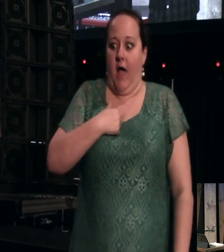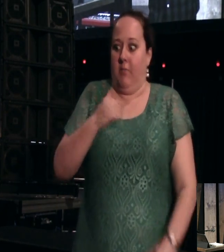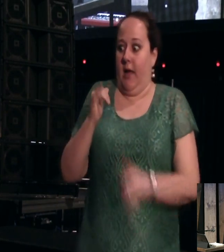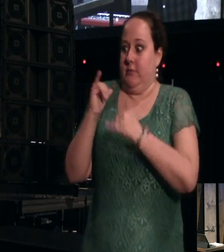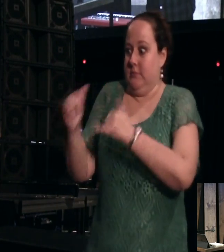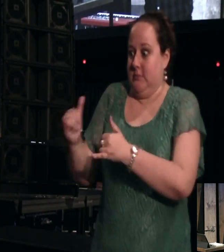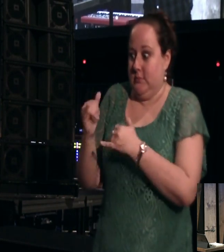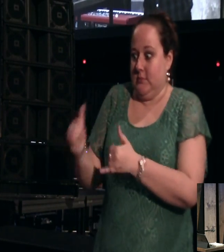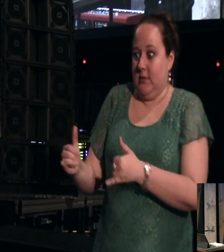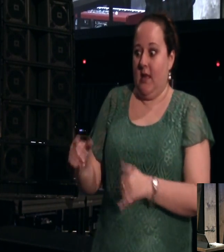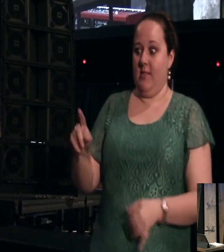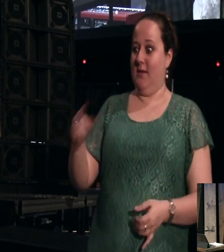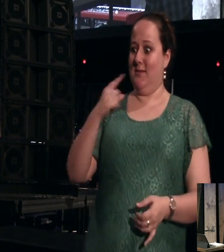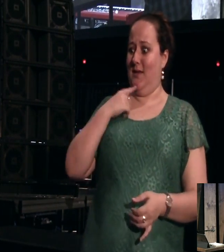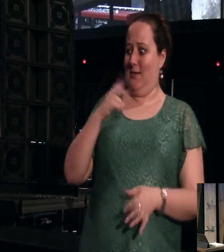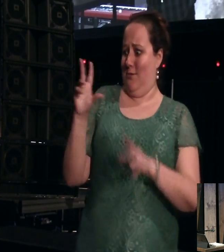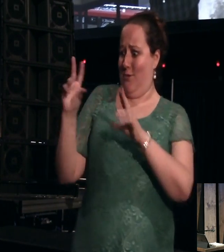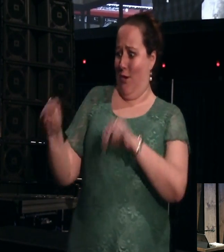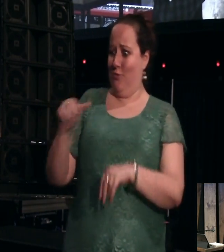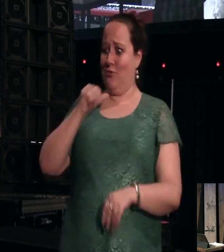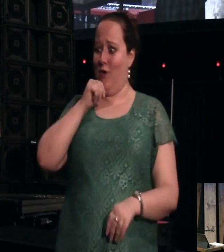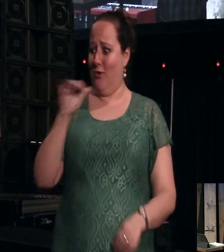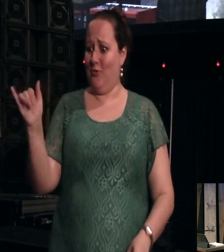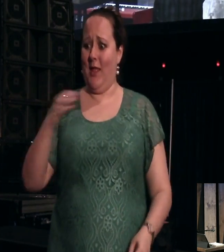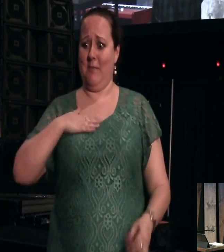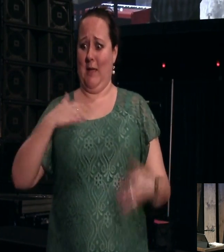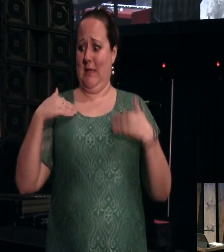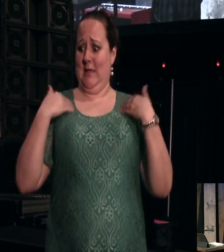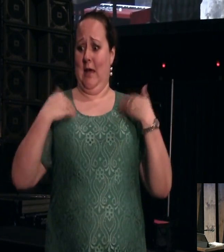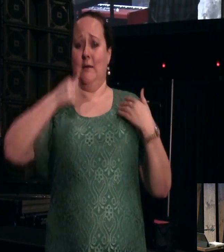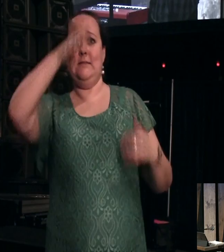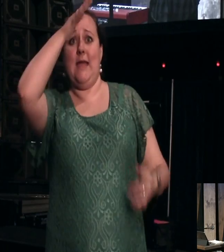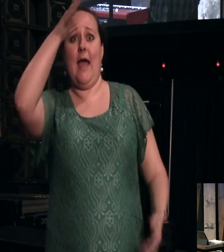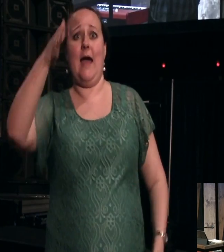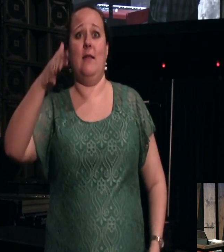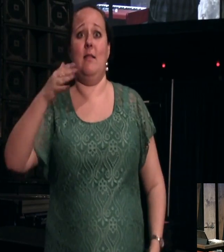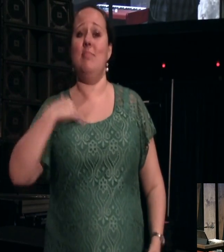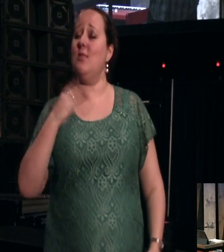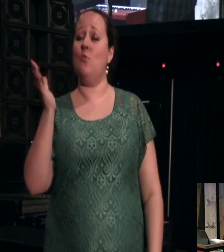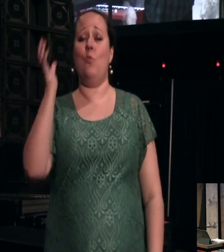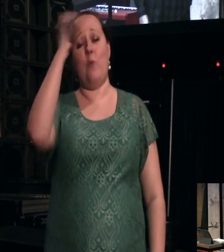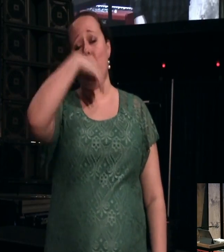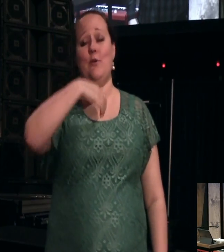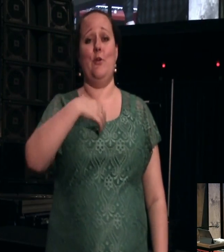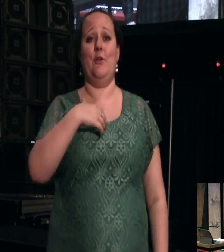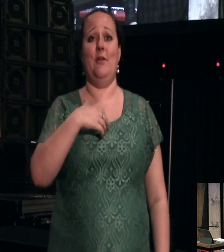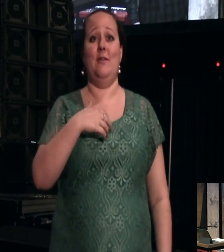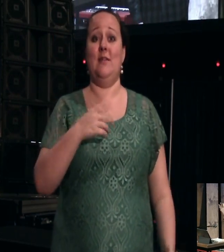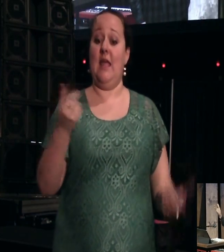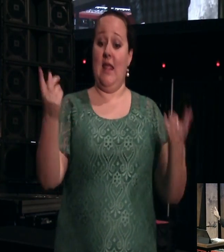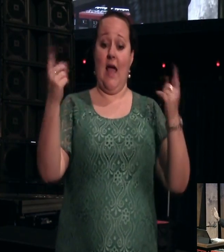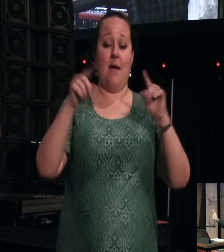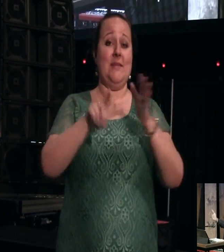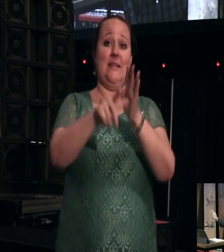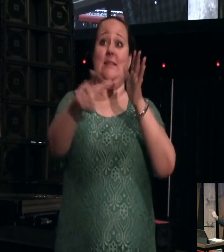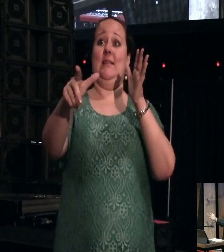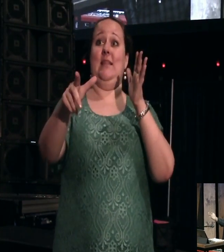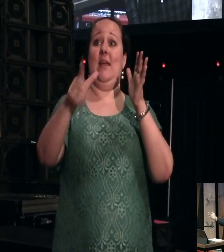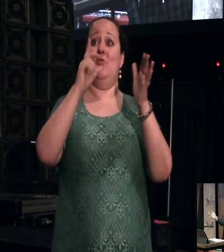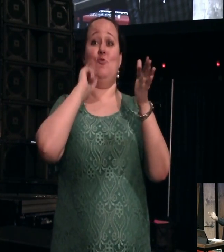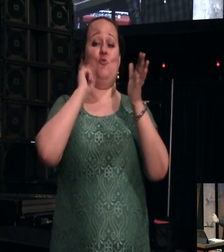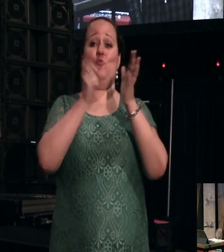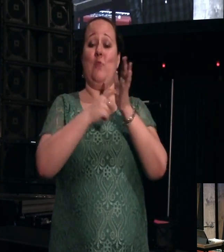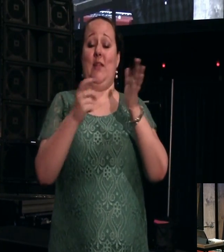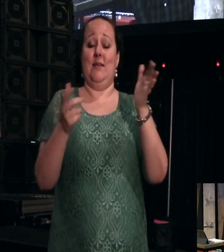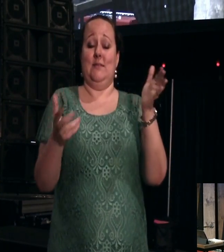like, what is happening? Like, I'm one of them. And they're like, no, you're not. You could be like my young dad. And it's like, this is